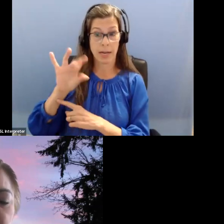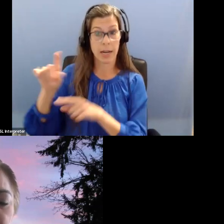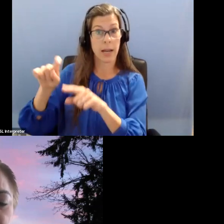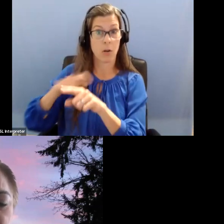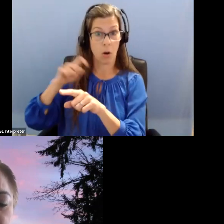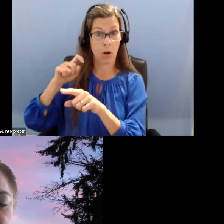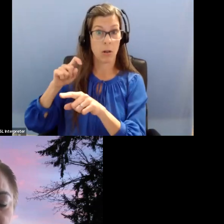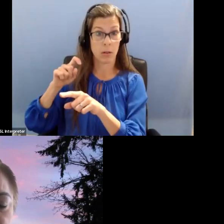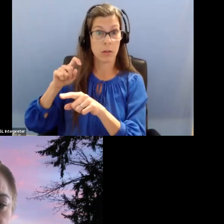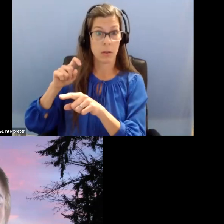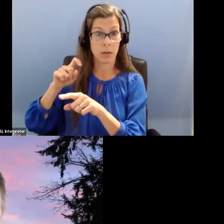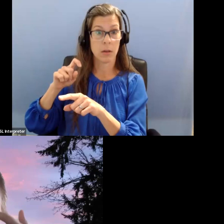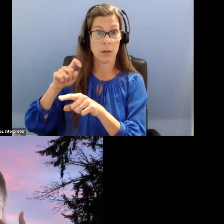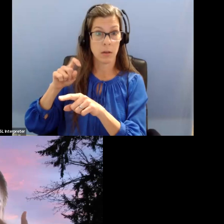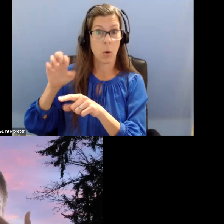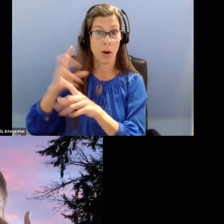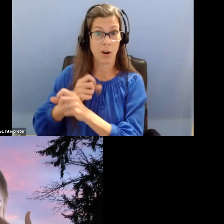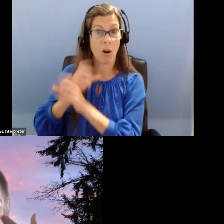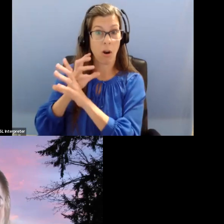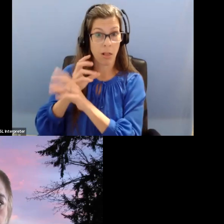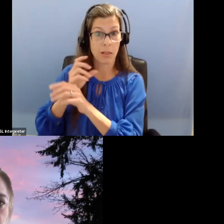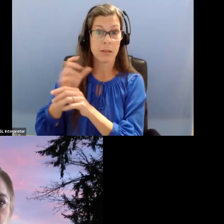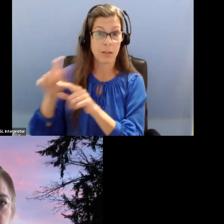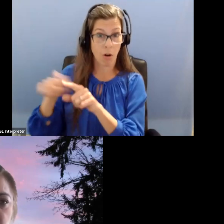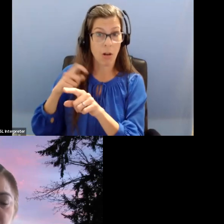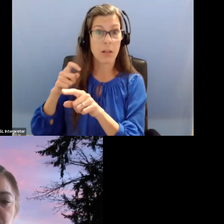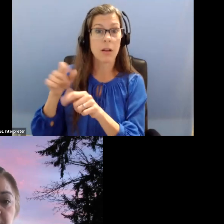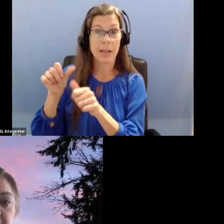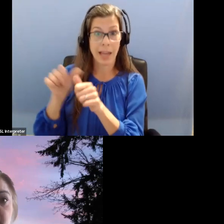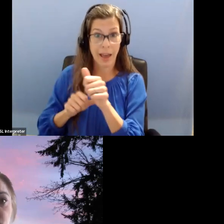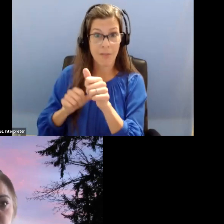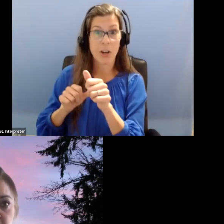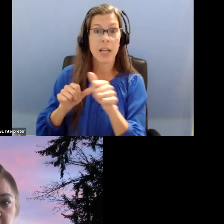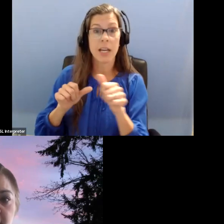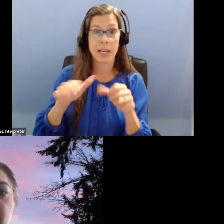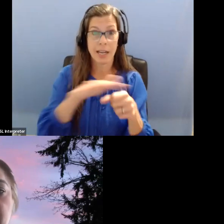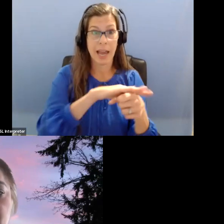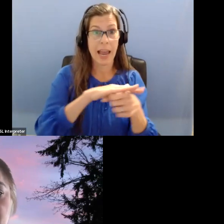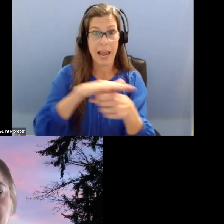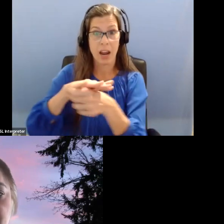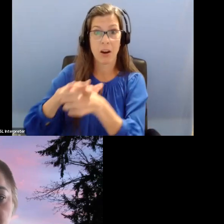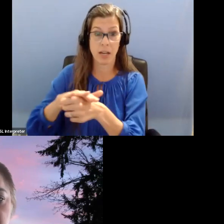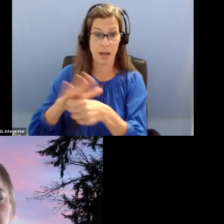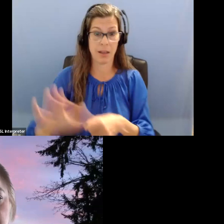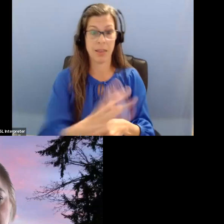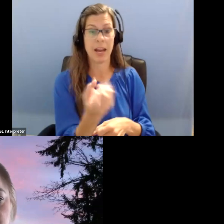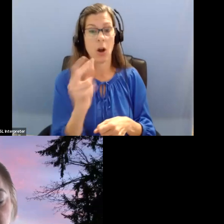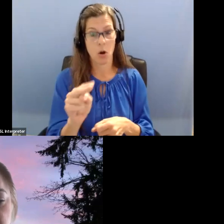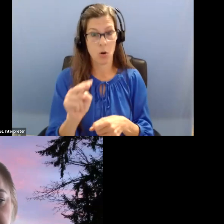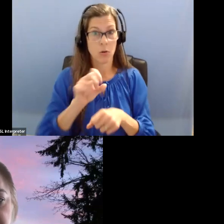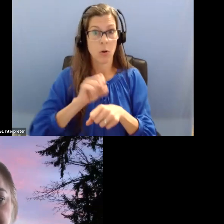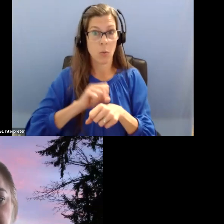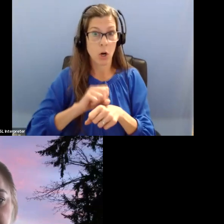jurisdiction is going to come up with a way in which they are doing this work. And so I know there's a question